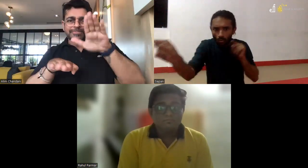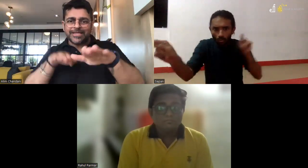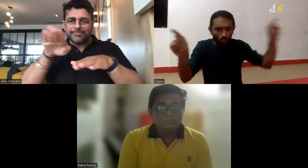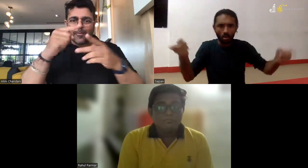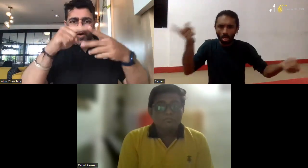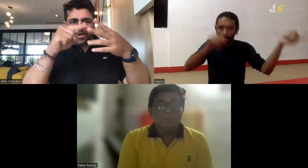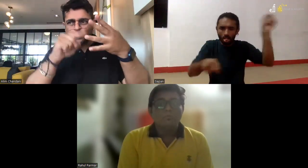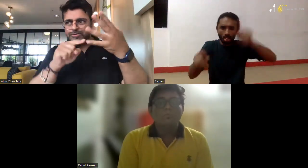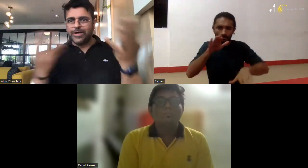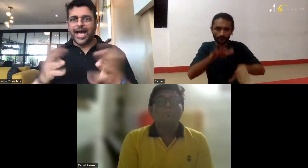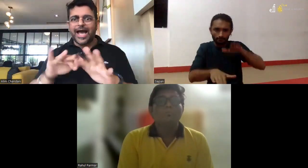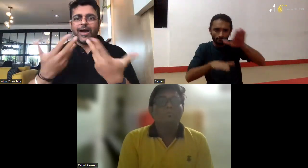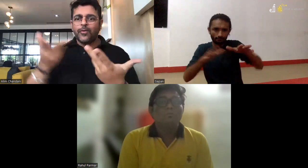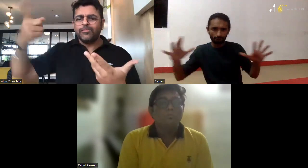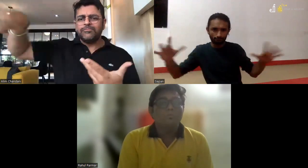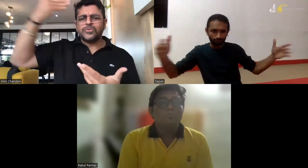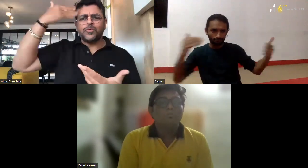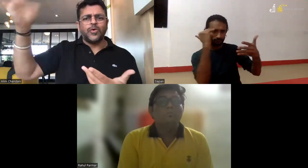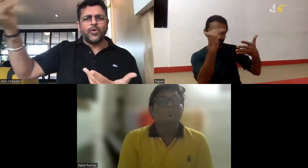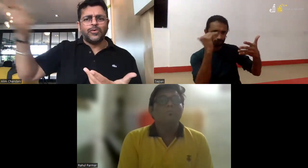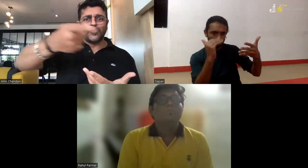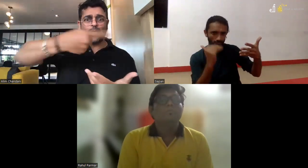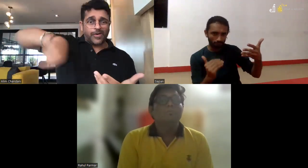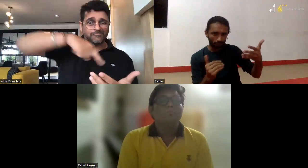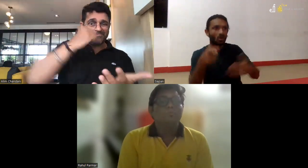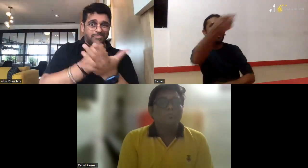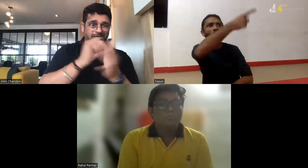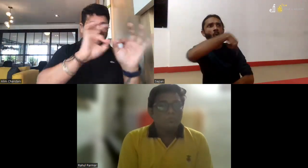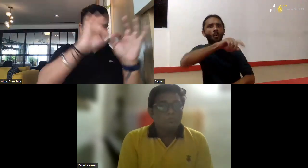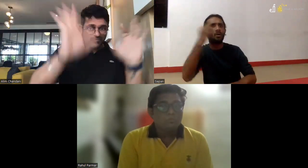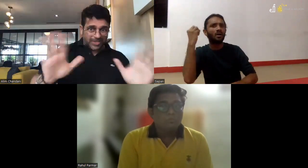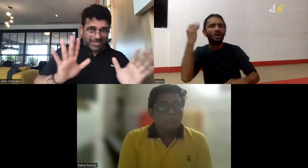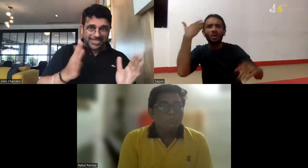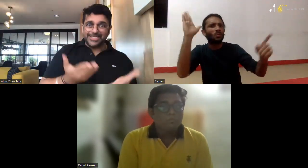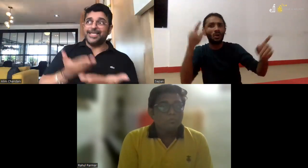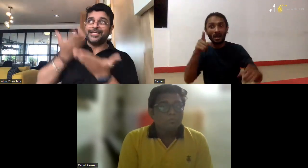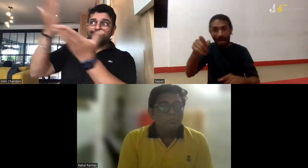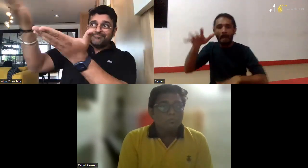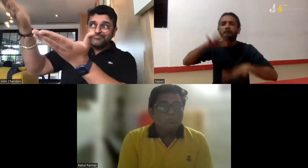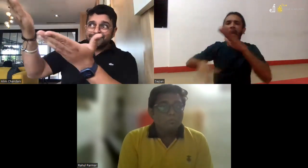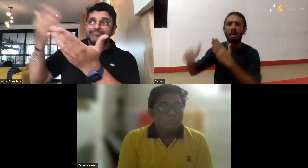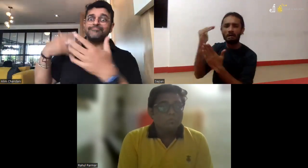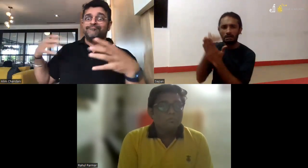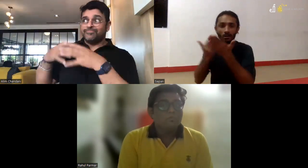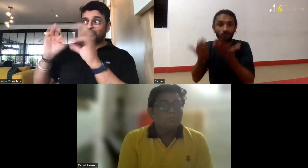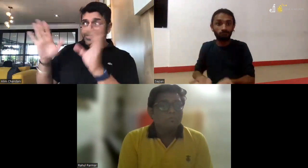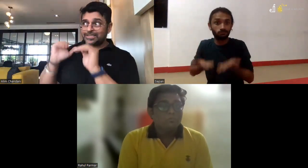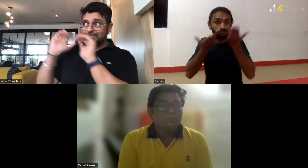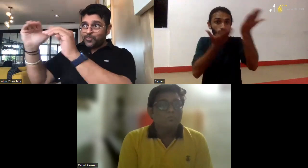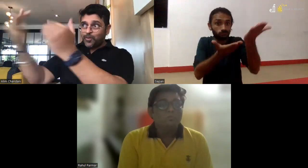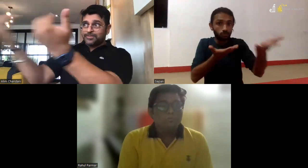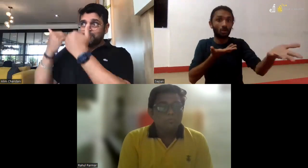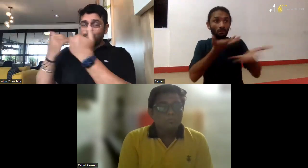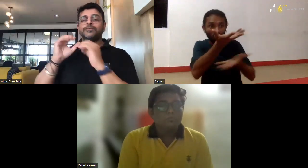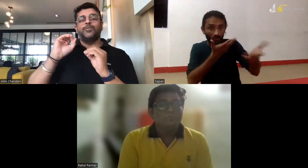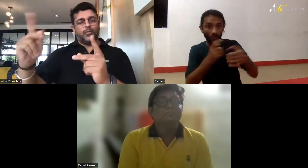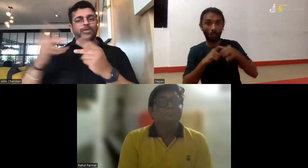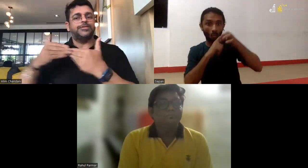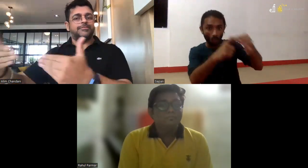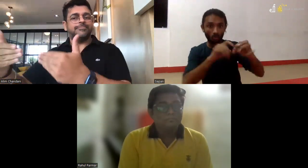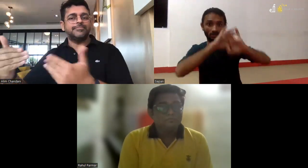Okay, understood. Yeah, thank you. Yeah, thank you, Dr. Madam, for your time. If